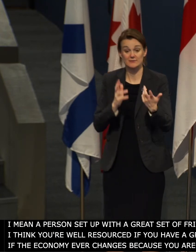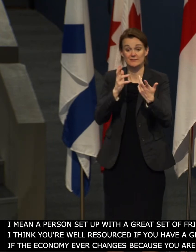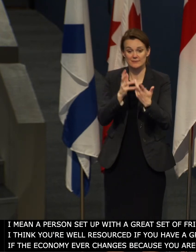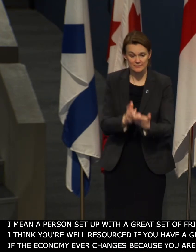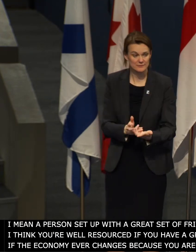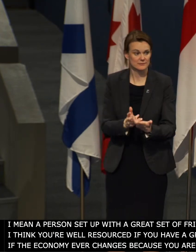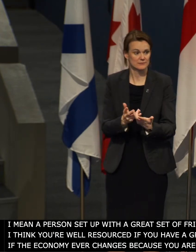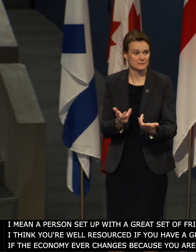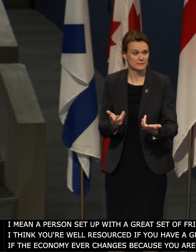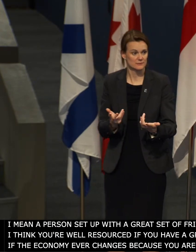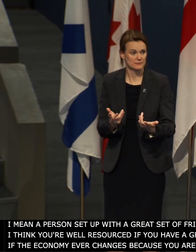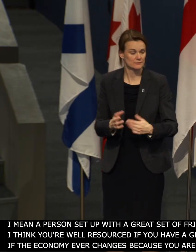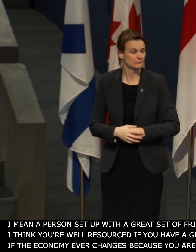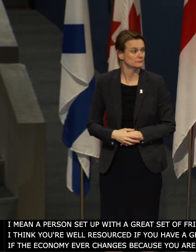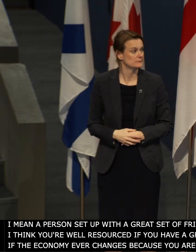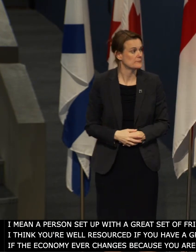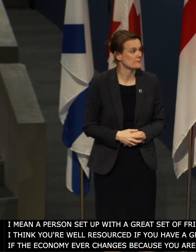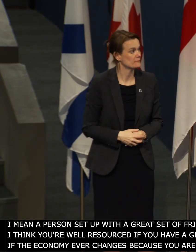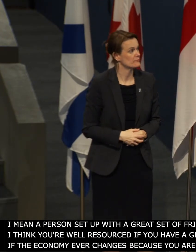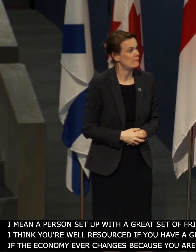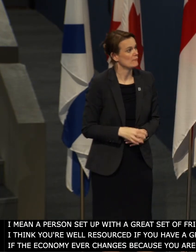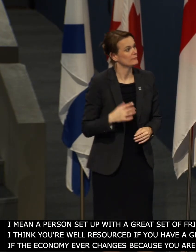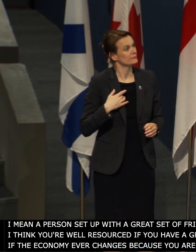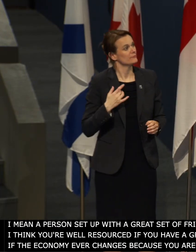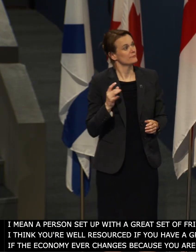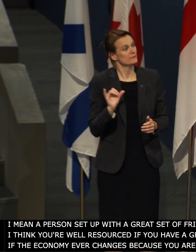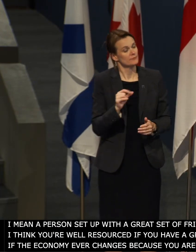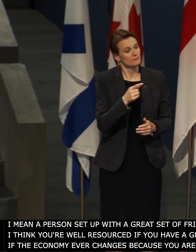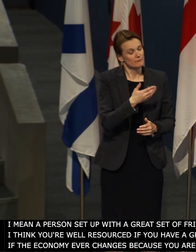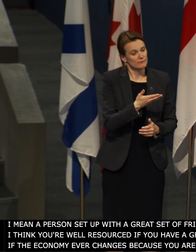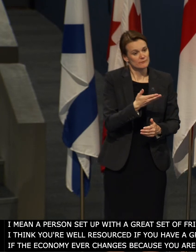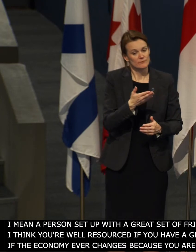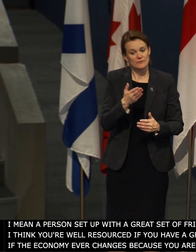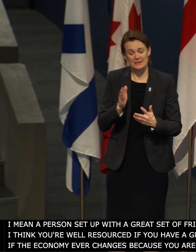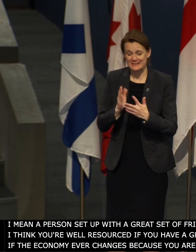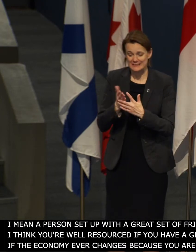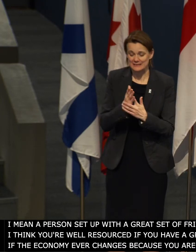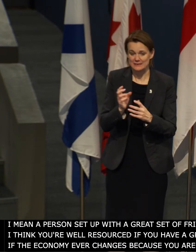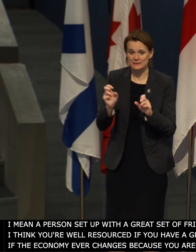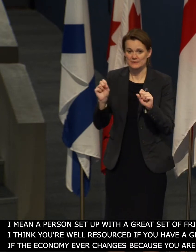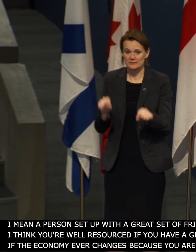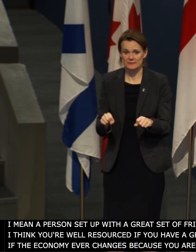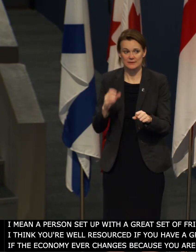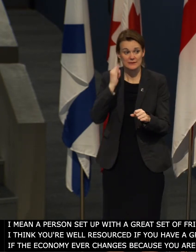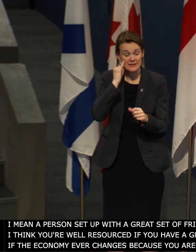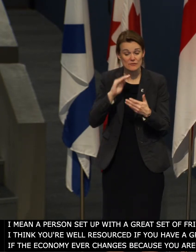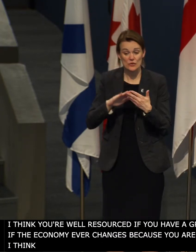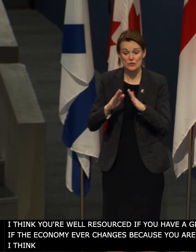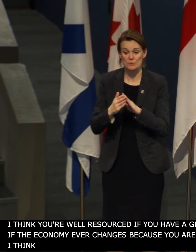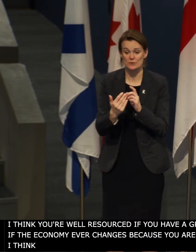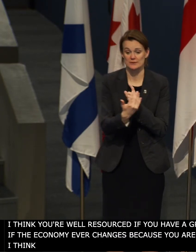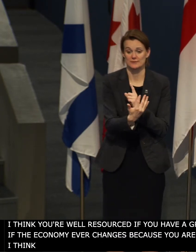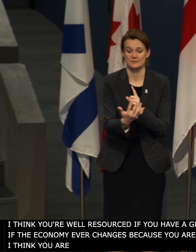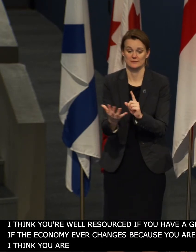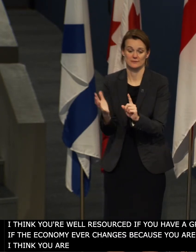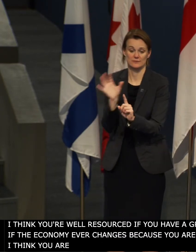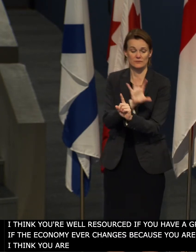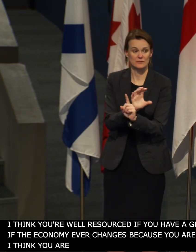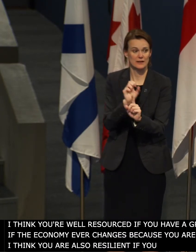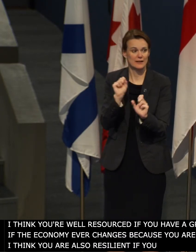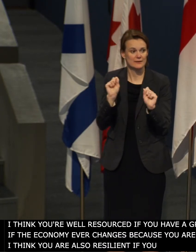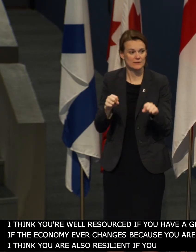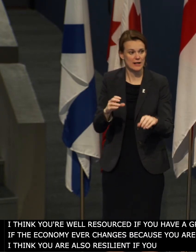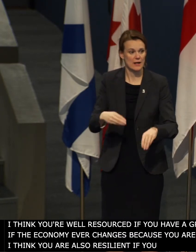responsive. And I think you are also resilient if you have a community around you that's able to give you